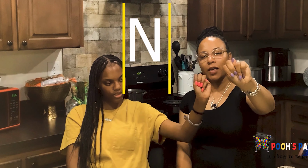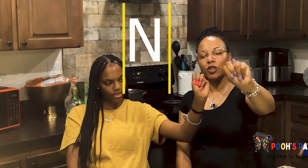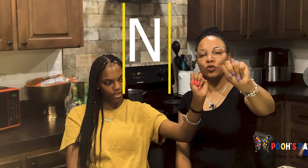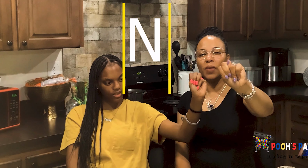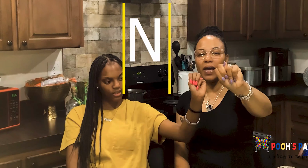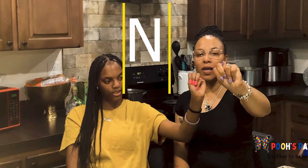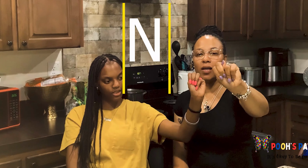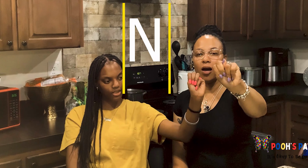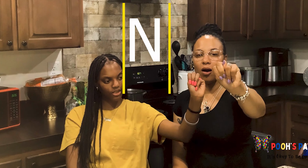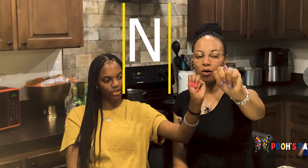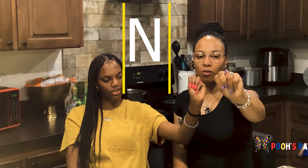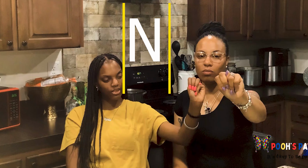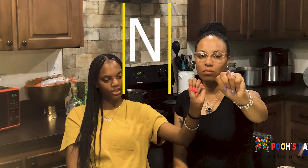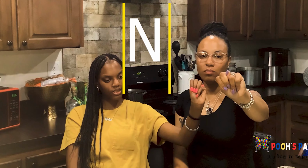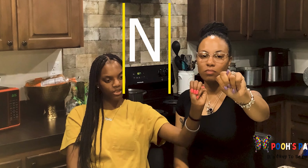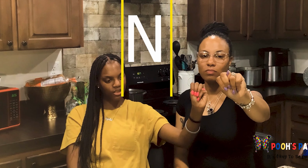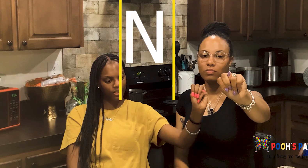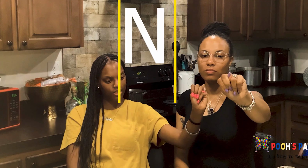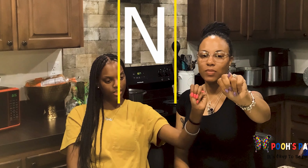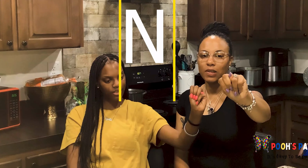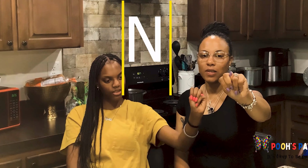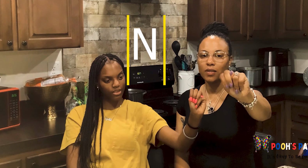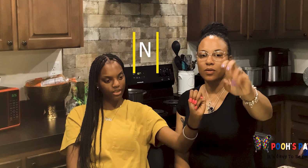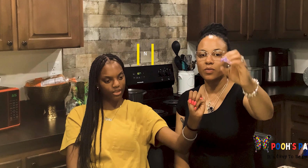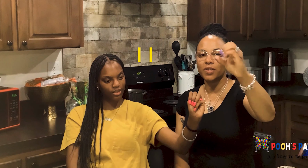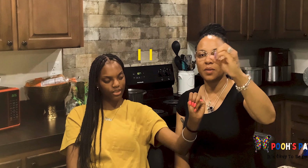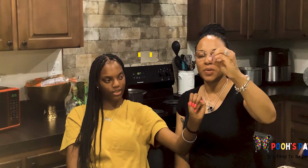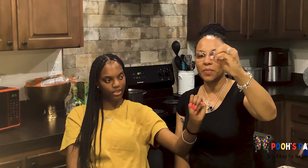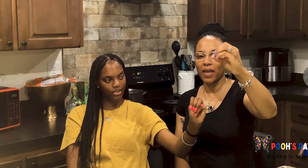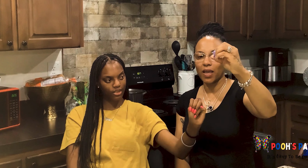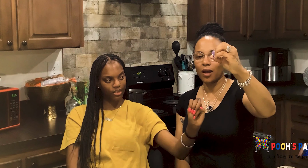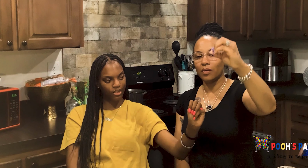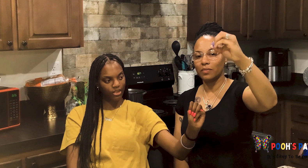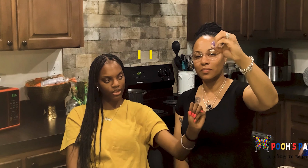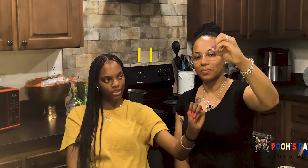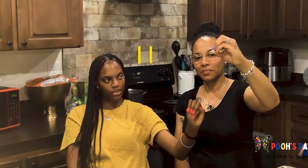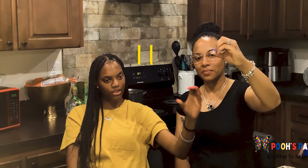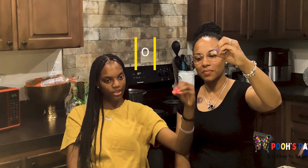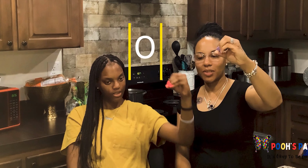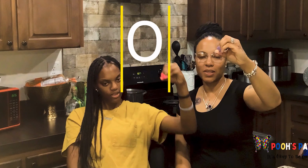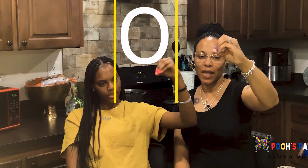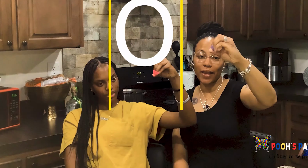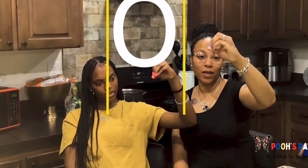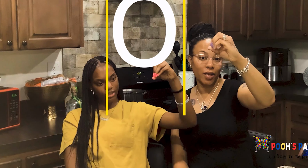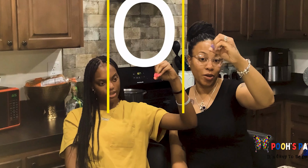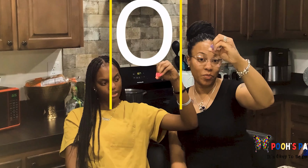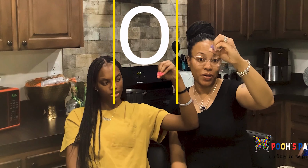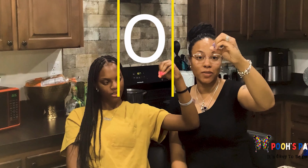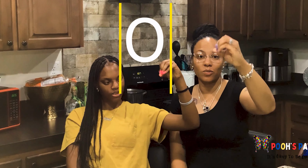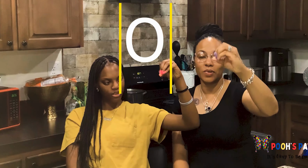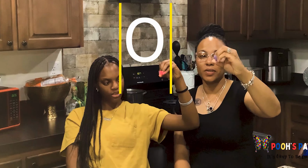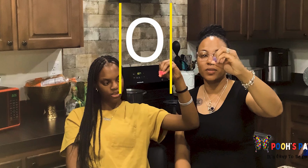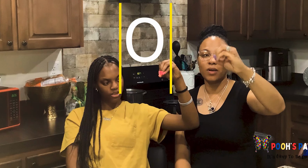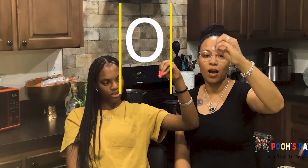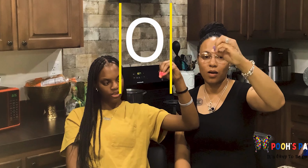To make an O, we simply make an O, just like a hearing person would. O.